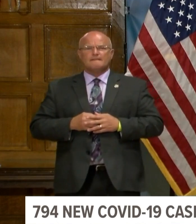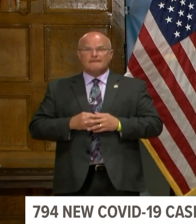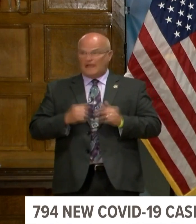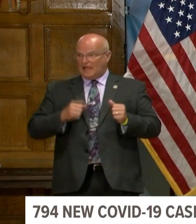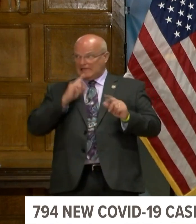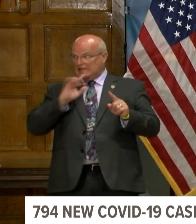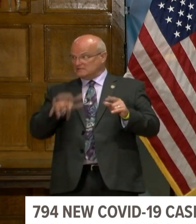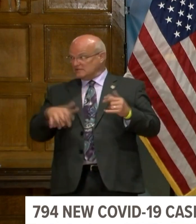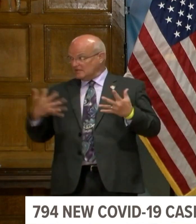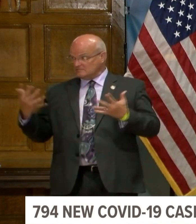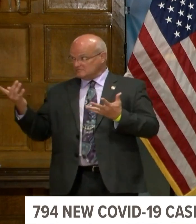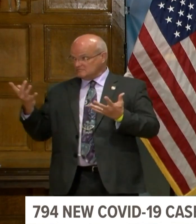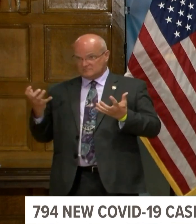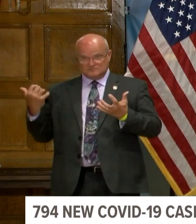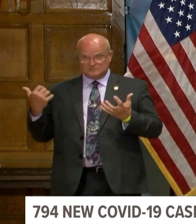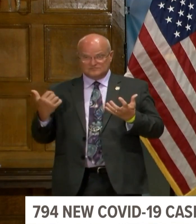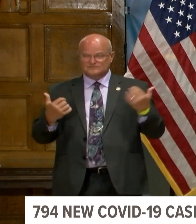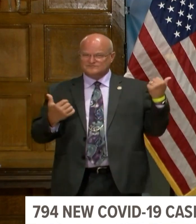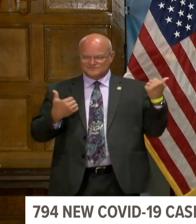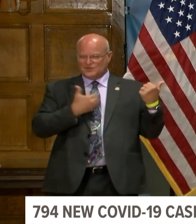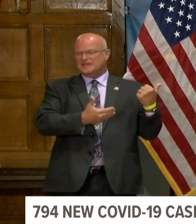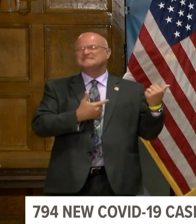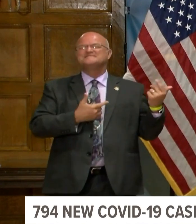I can answer that, but